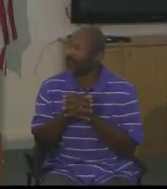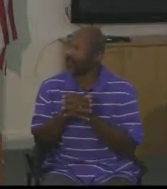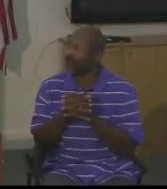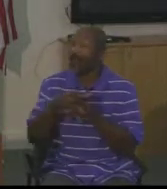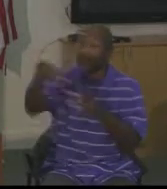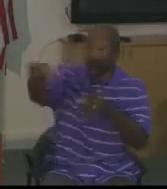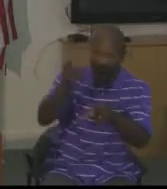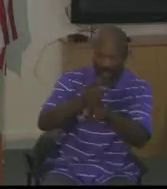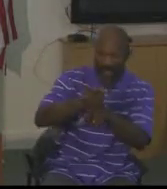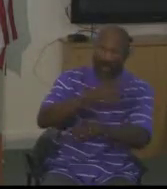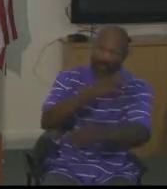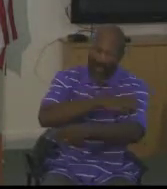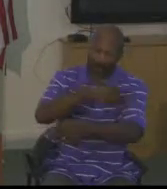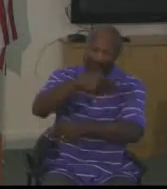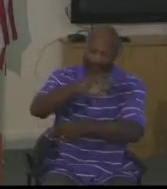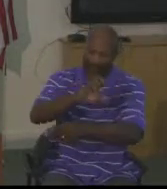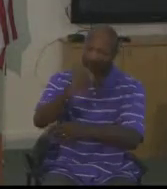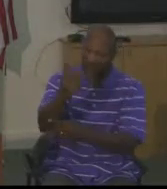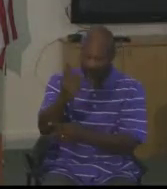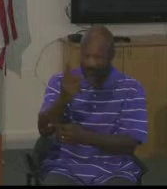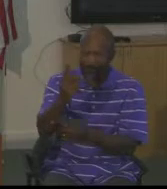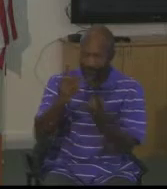PowerPC. PowerPC is 1.